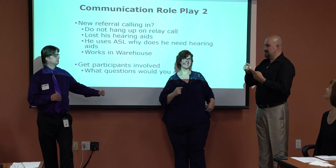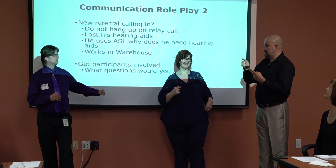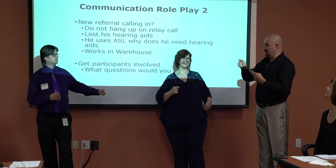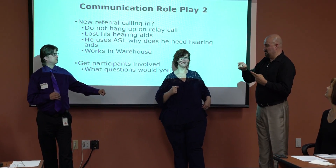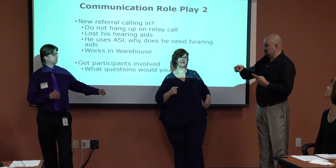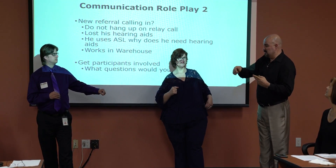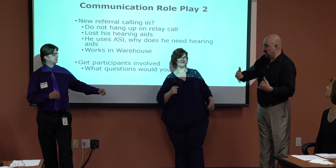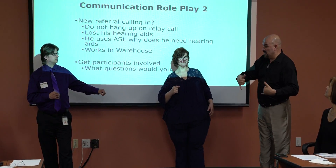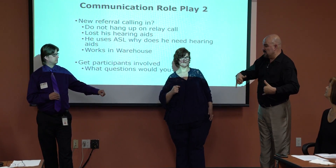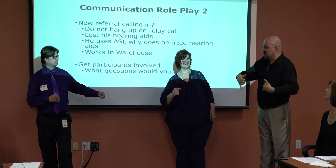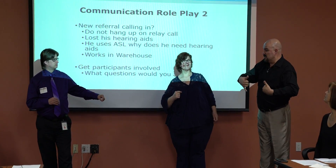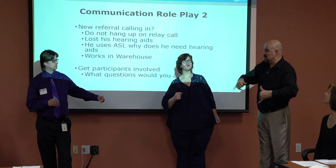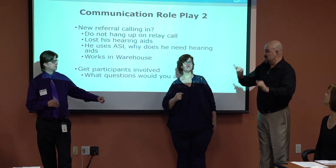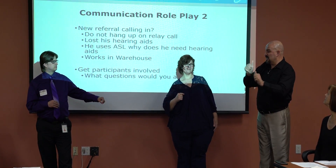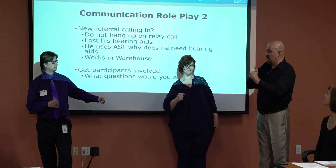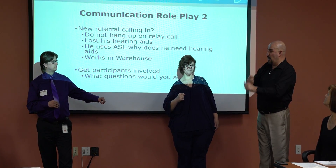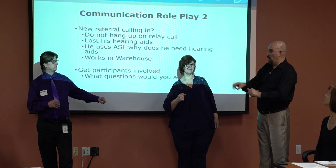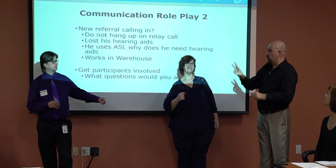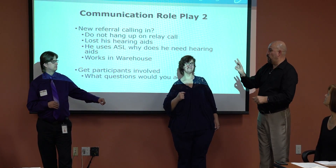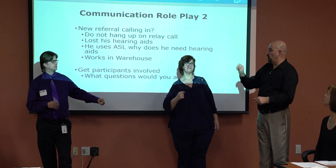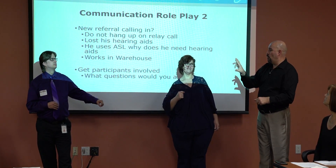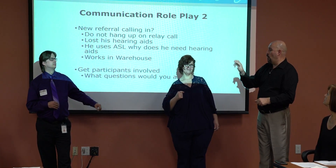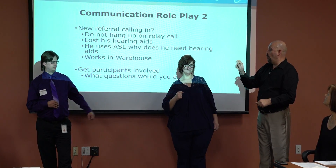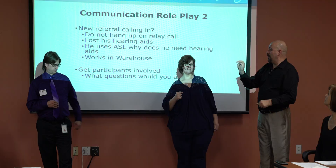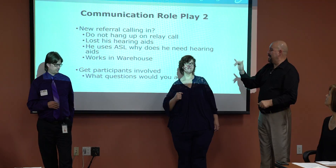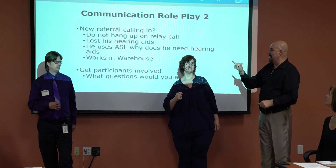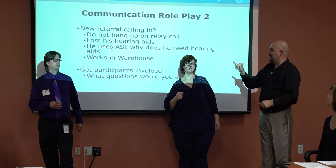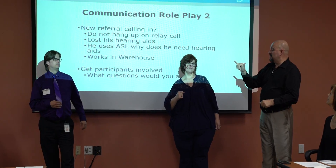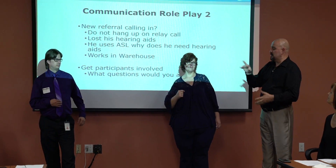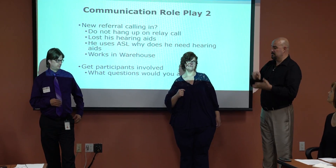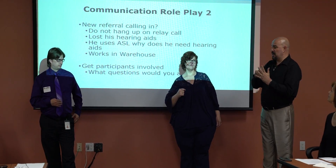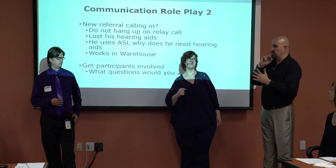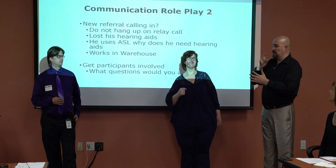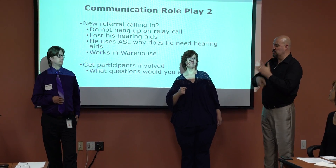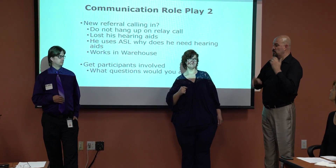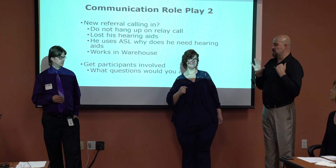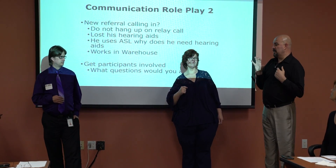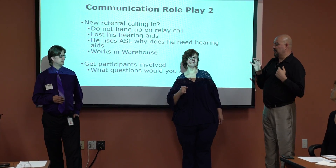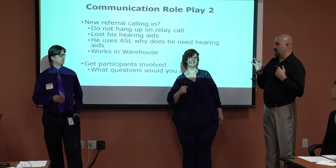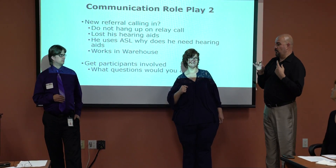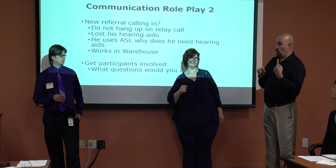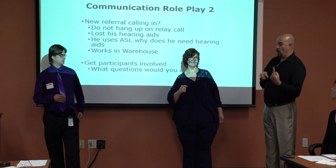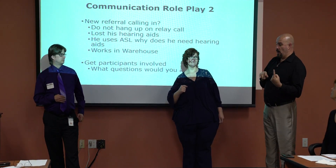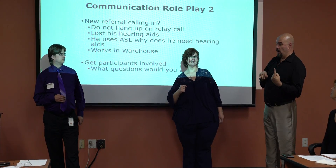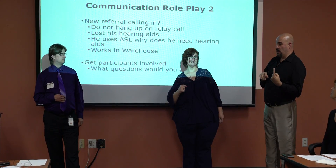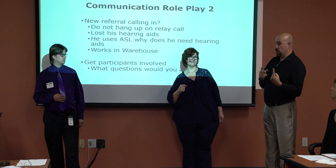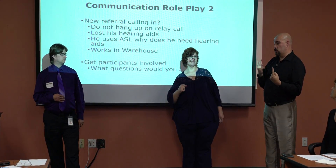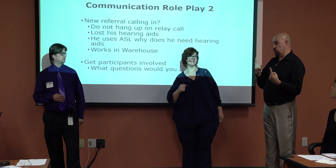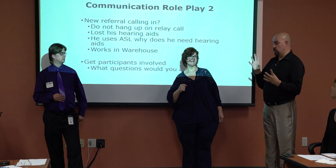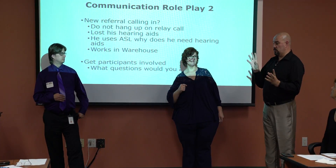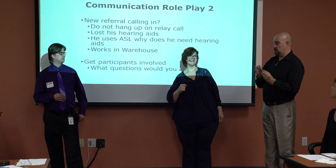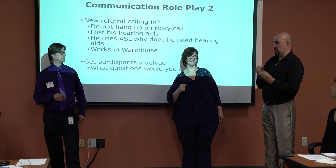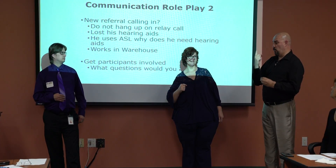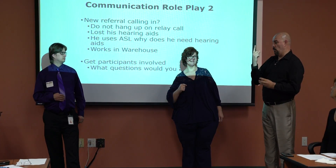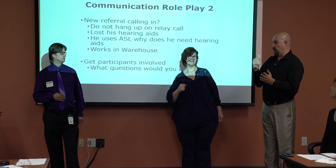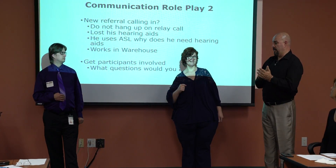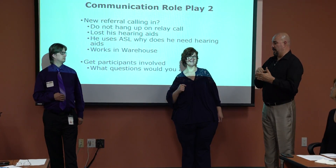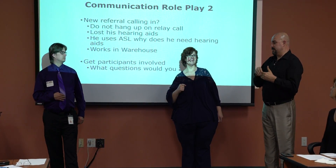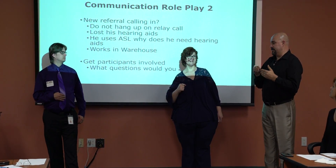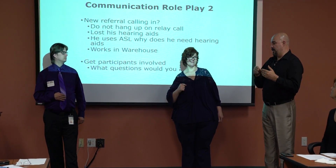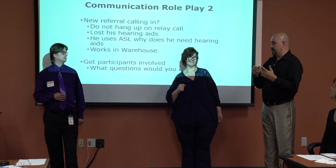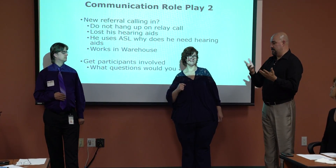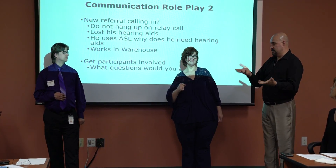for one, it would be $500, and for two, it would be $1,000. And so now the